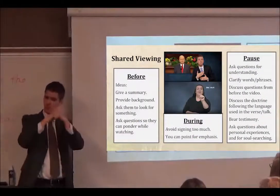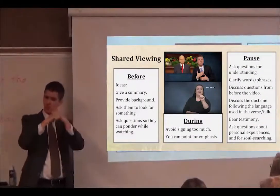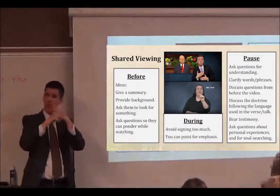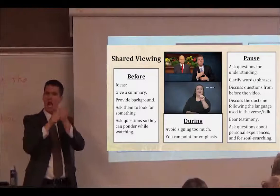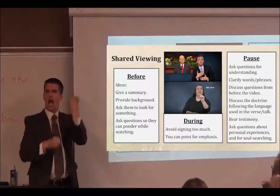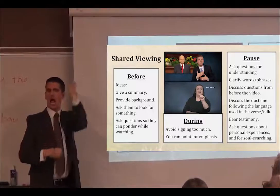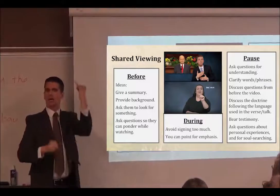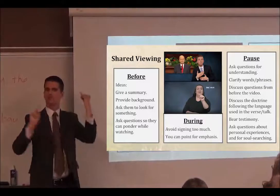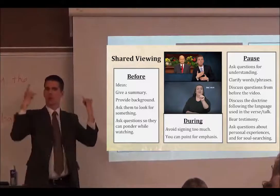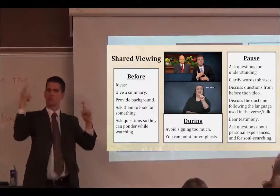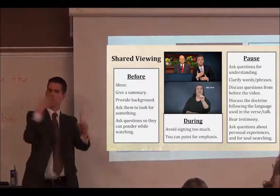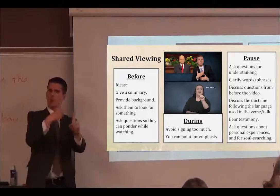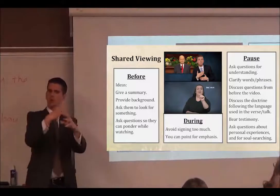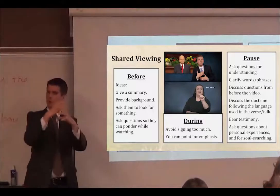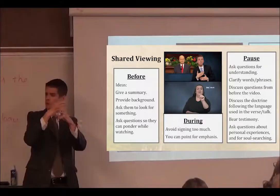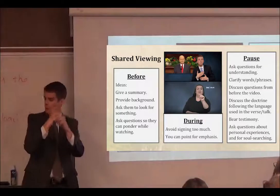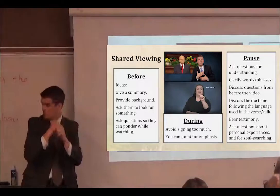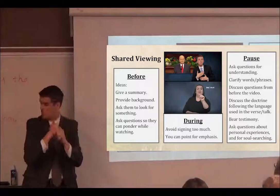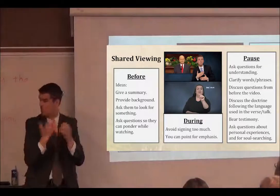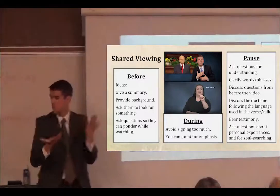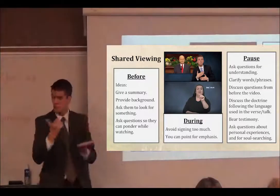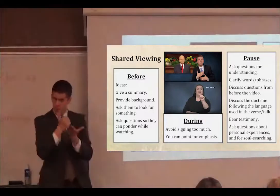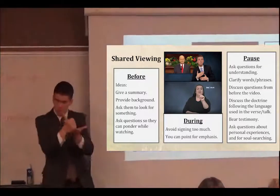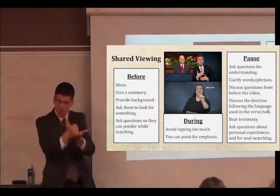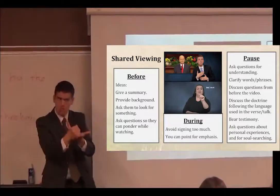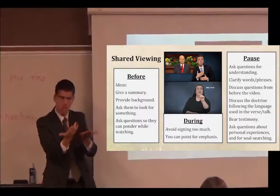give a summary of what they're going to watch and an idea for what they should be watching for.